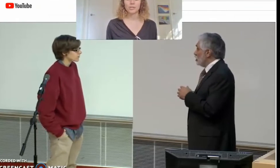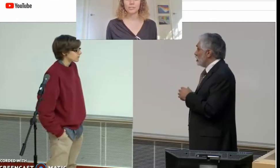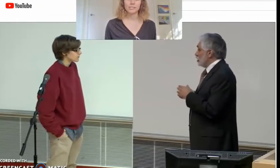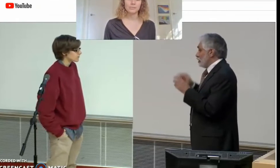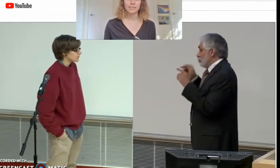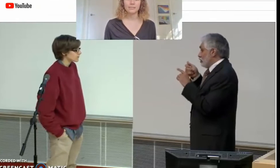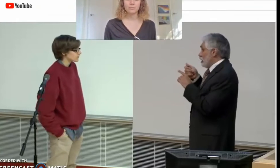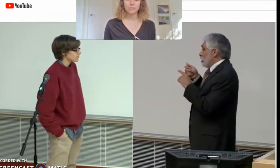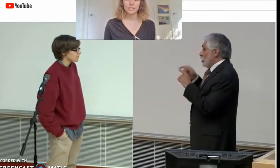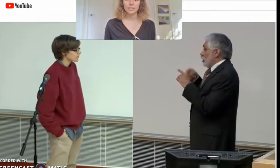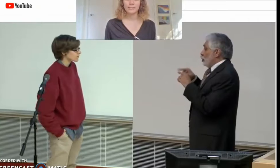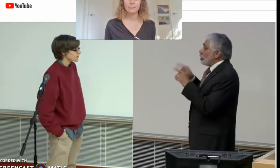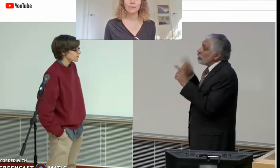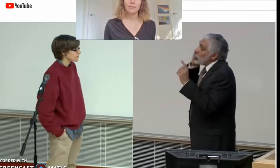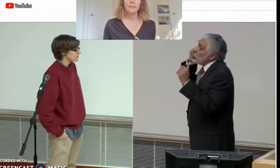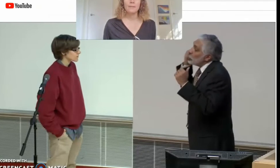talk and speak and teach like them.